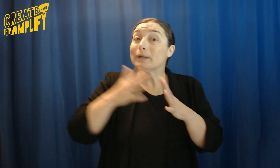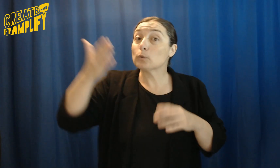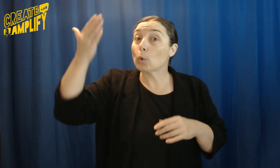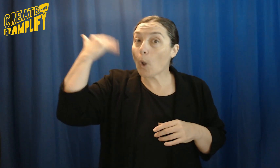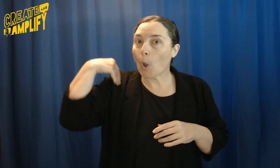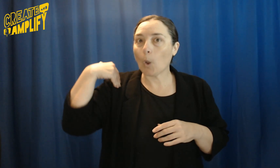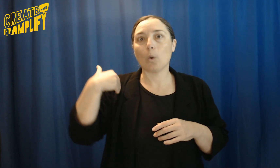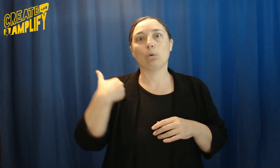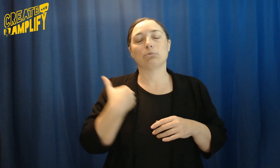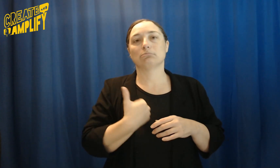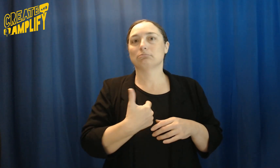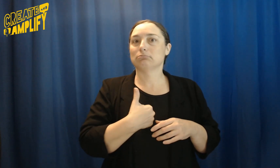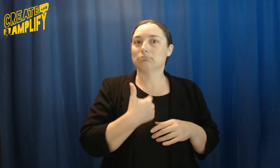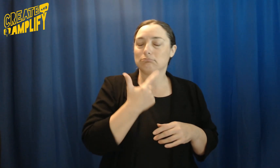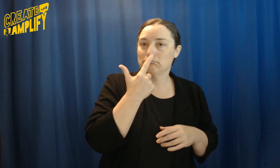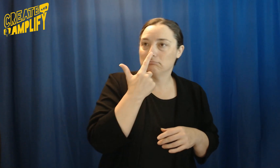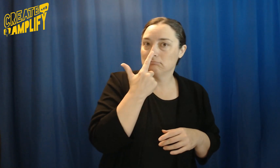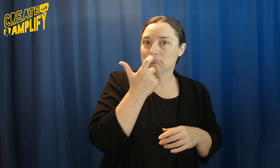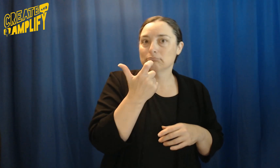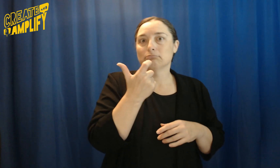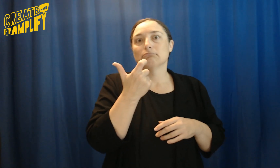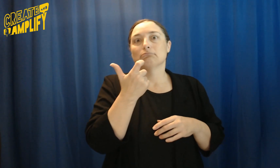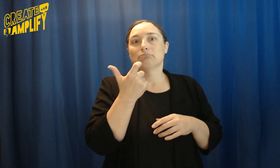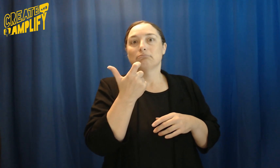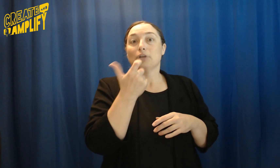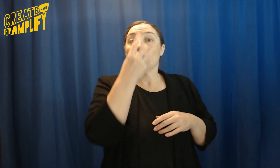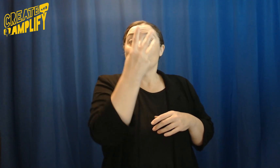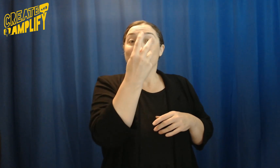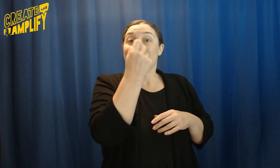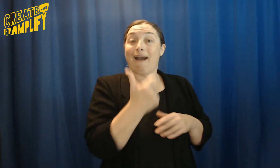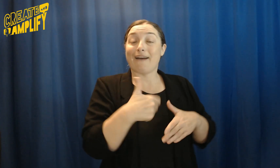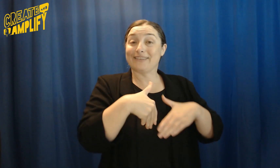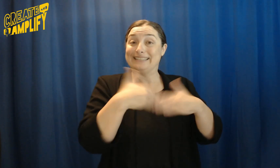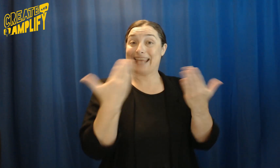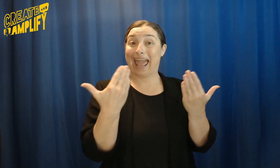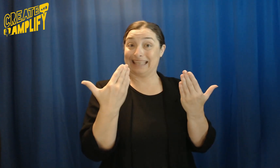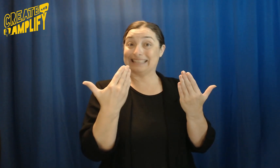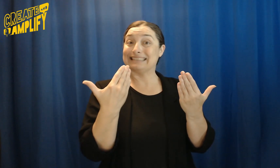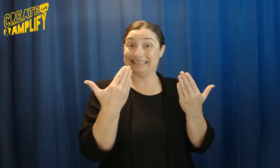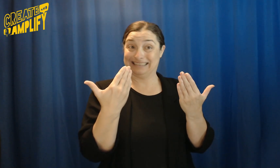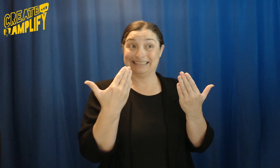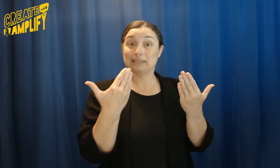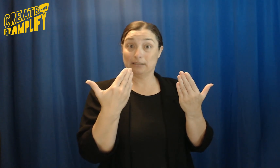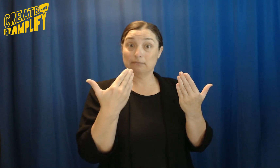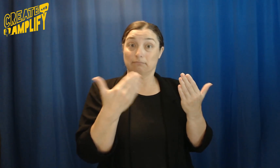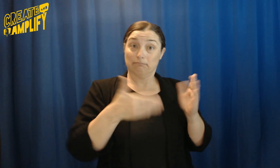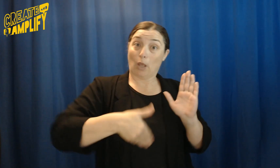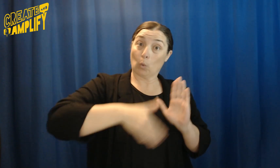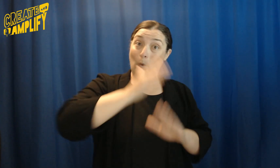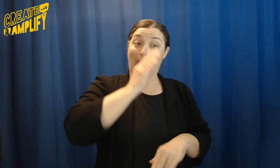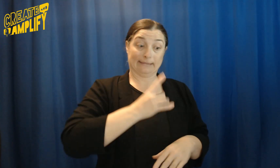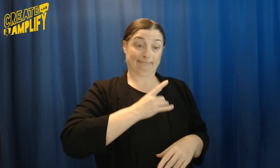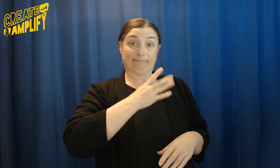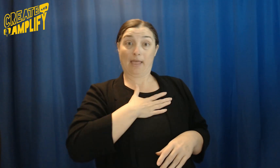exquisite luxury of 3.5 days away to write and to work on my